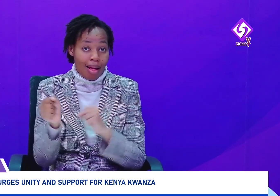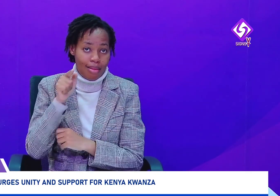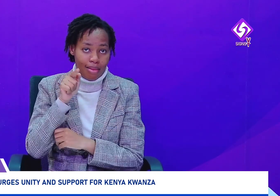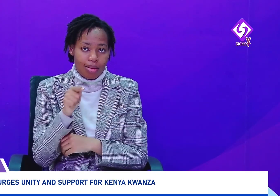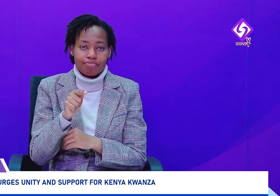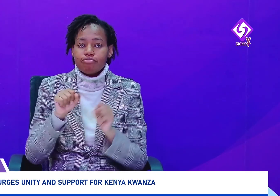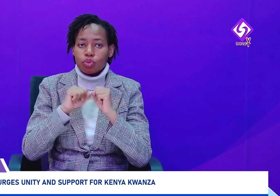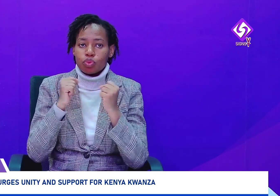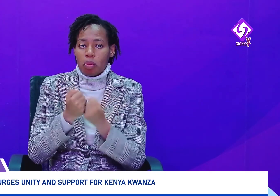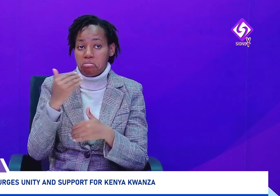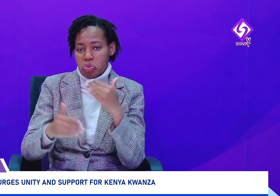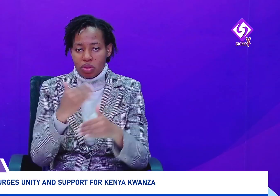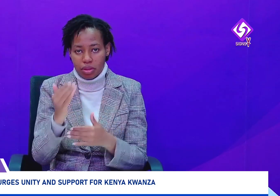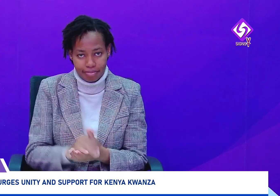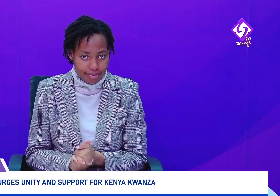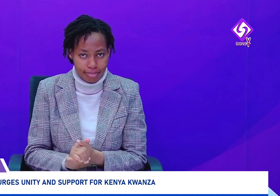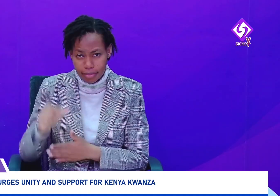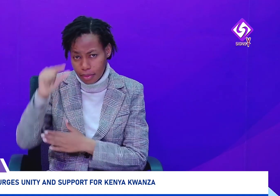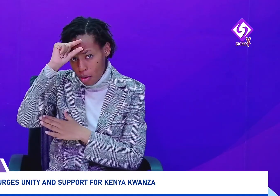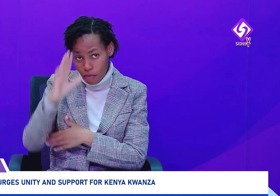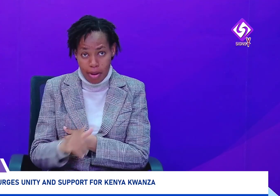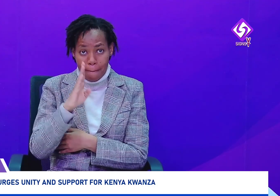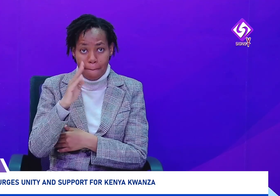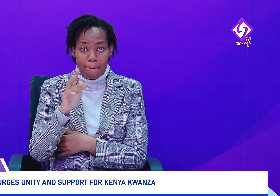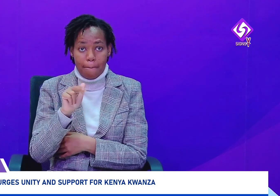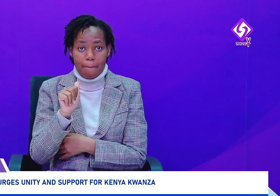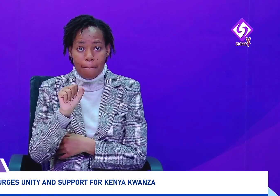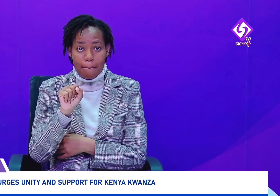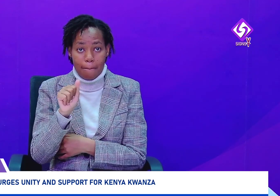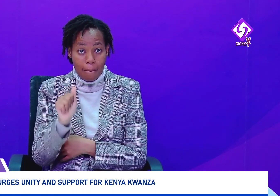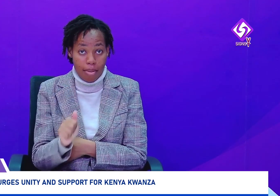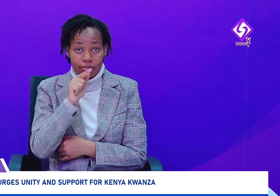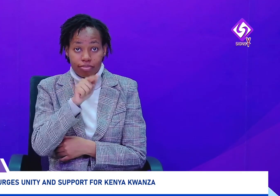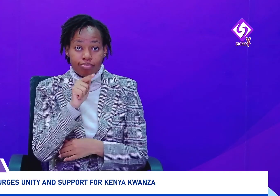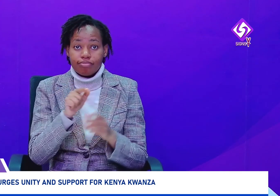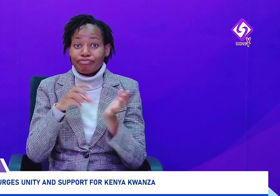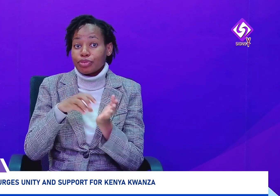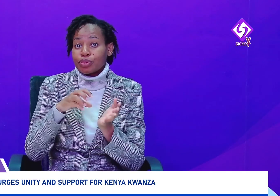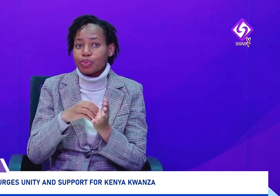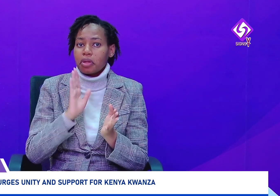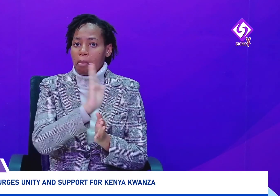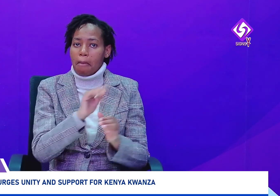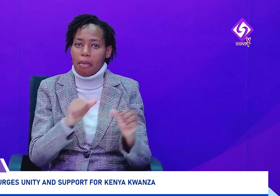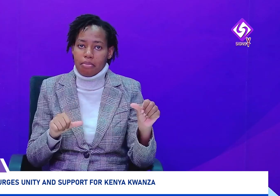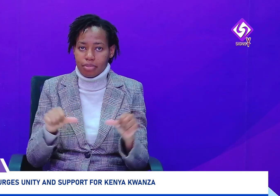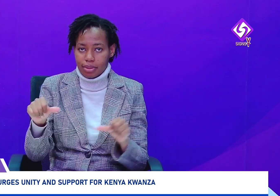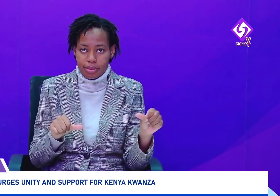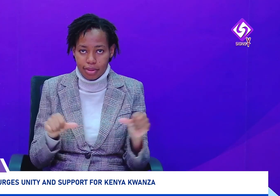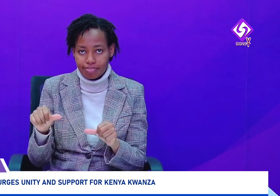disability inclusive society as a crucial strategy to drive broader social progress.